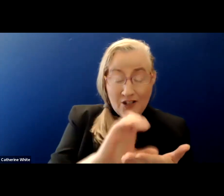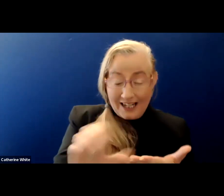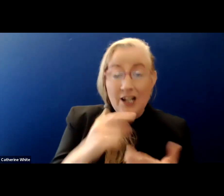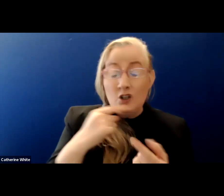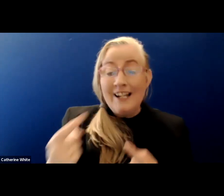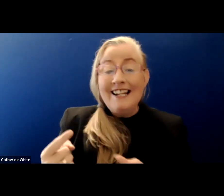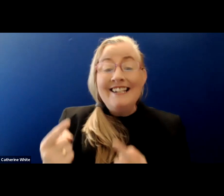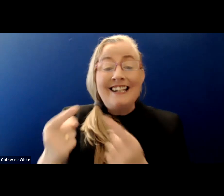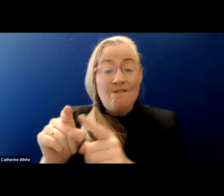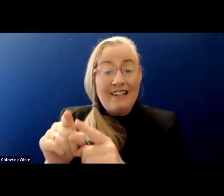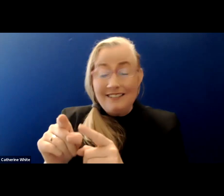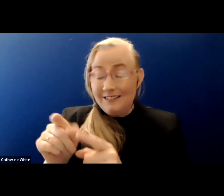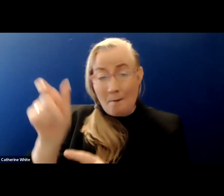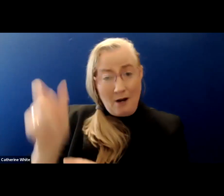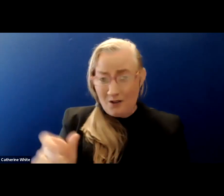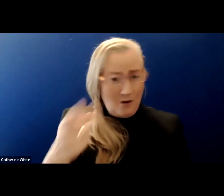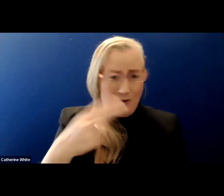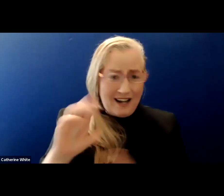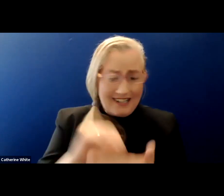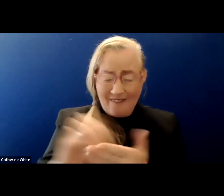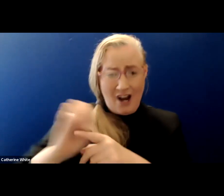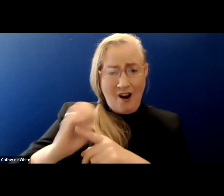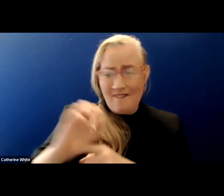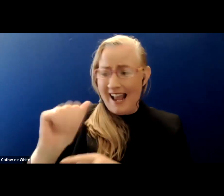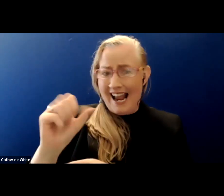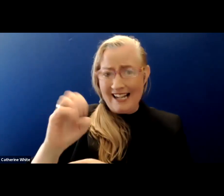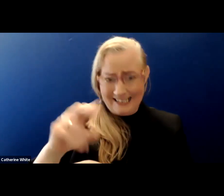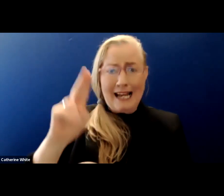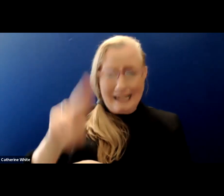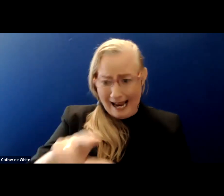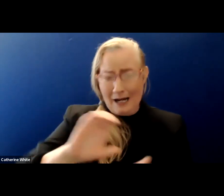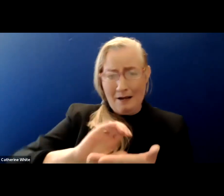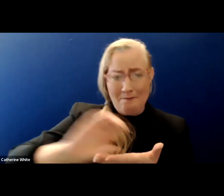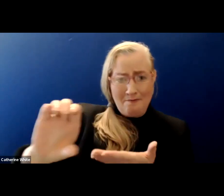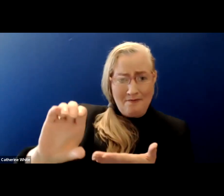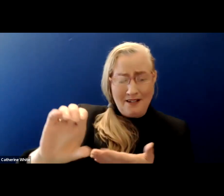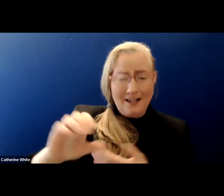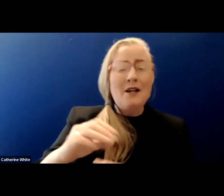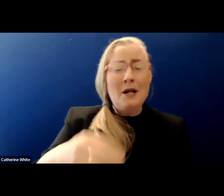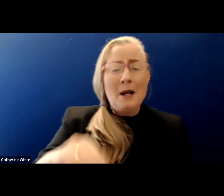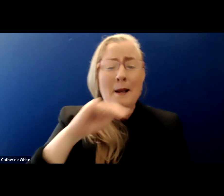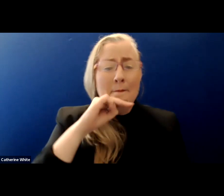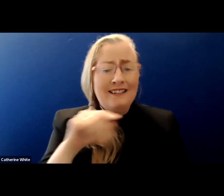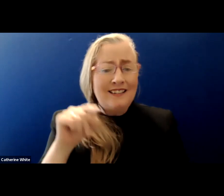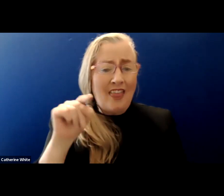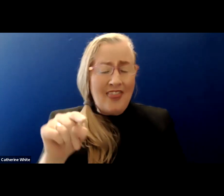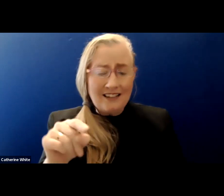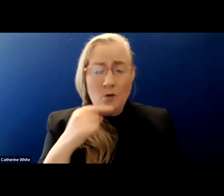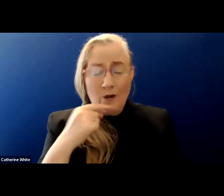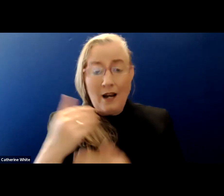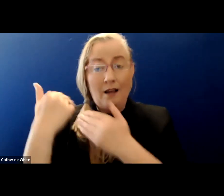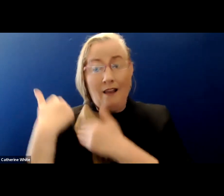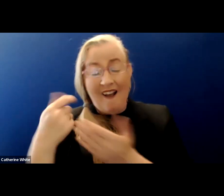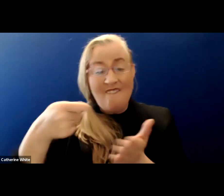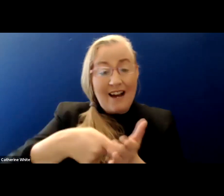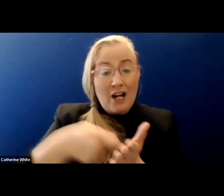person is unlikely to have sufficient assets to fulfill the reparations order, and this will transfer the financial burden of